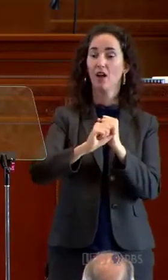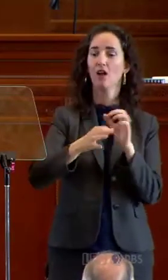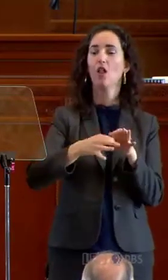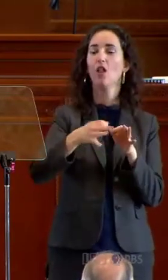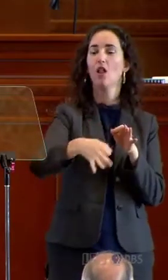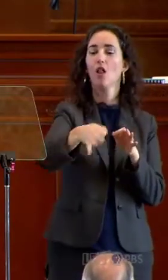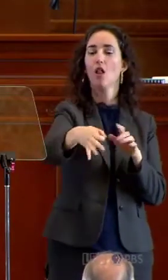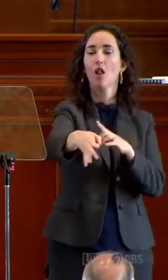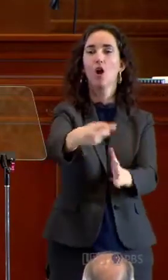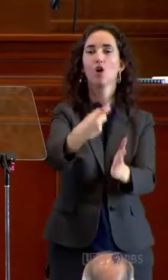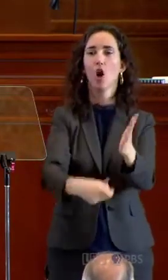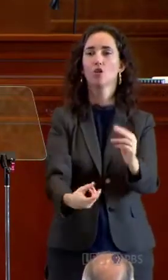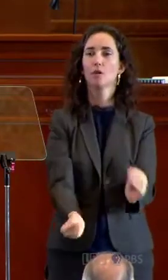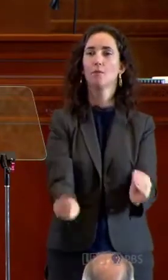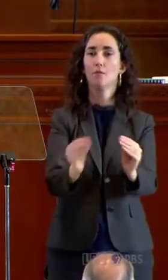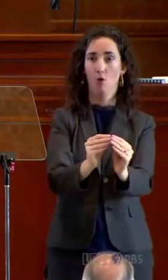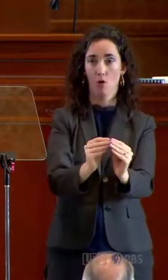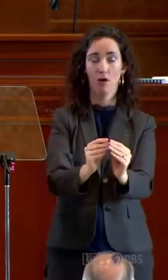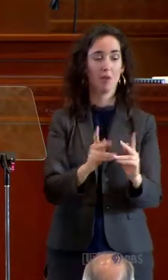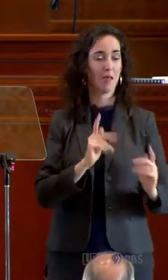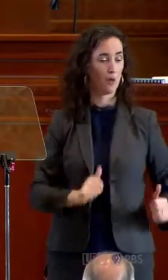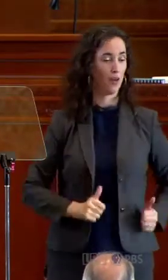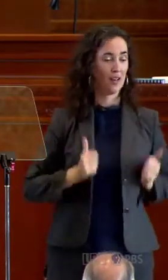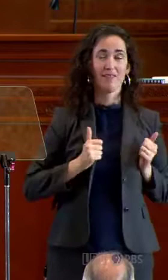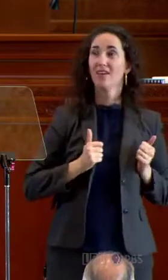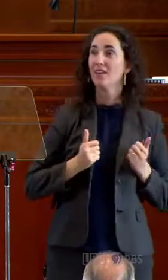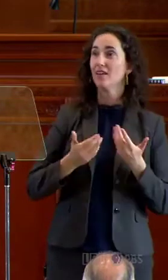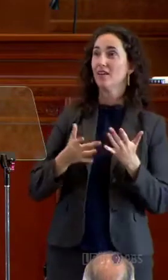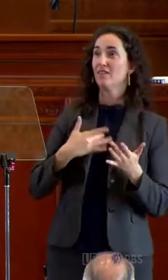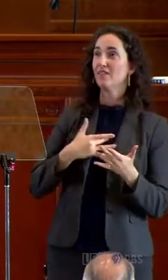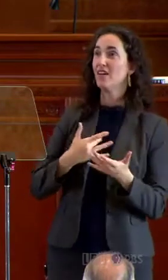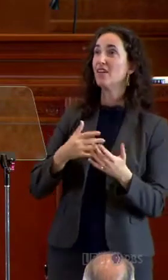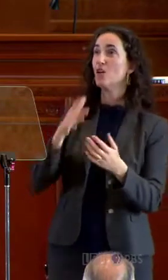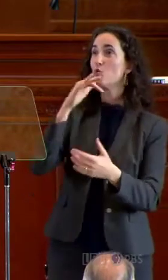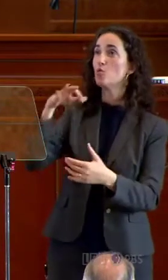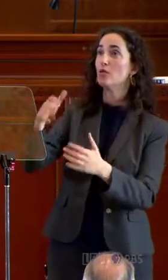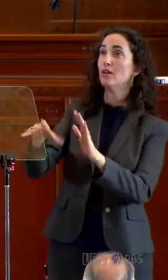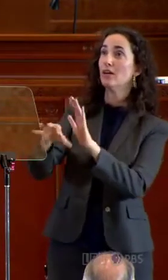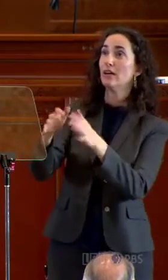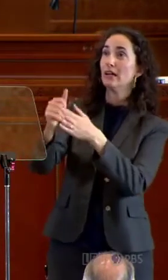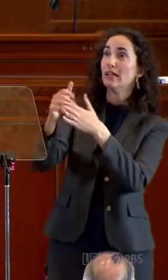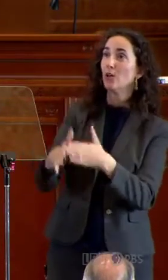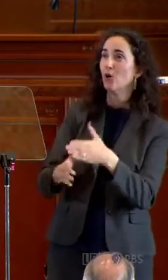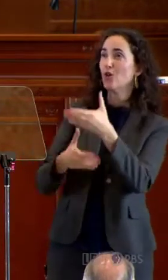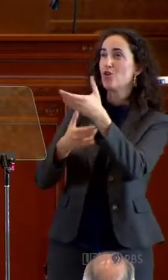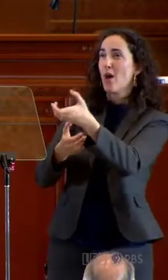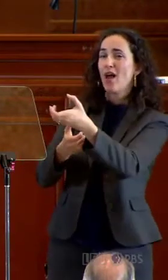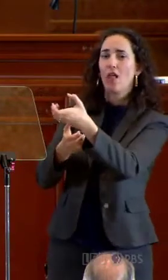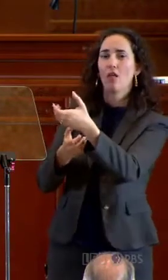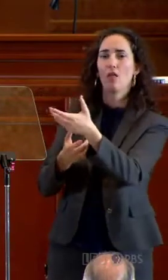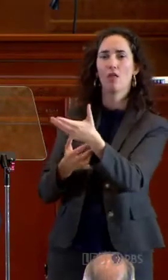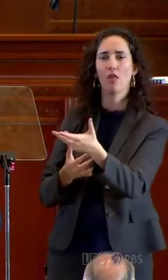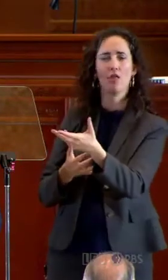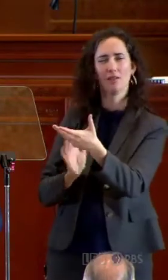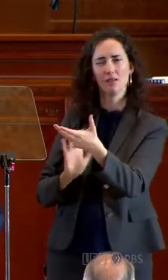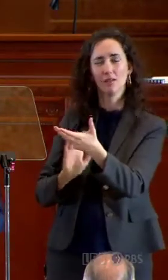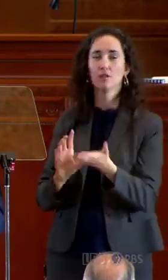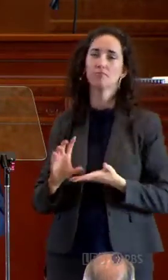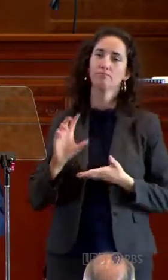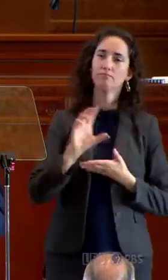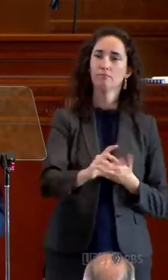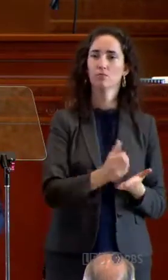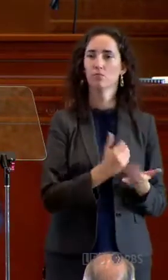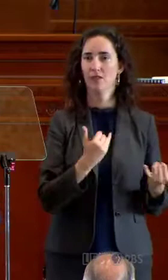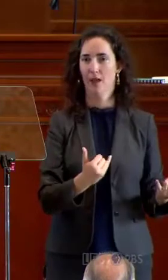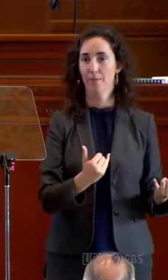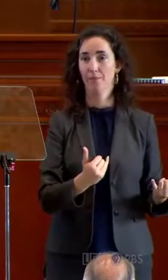become, and the more our citizens lose confidence in their elected leadership. My proposal also includes